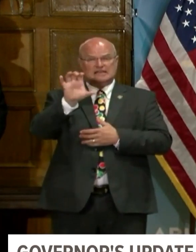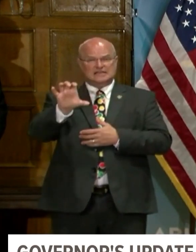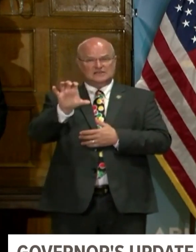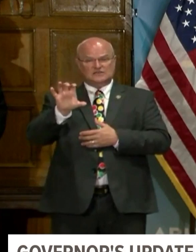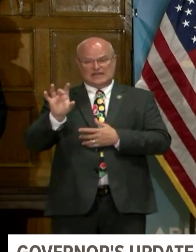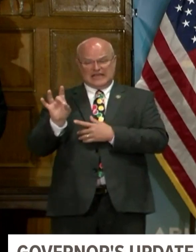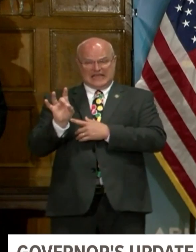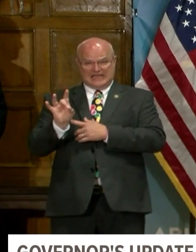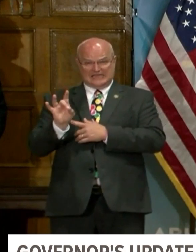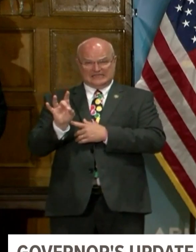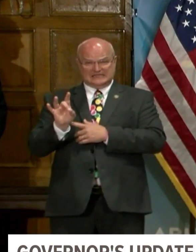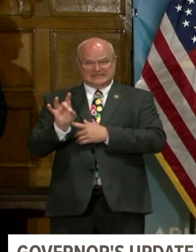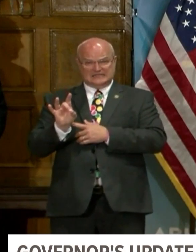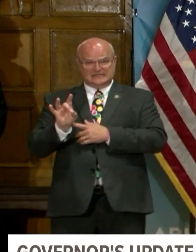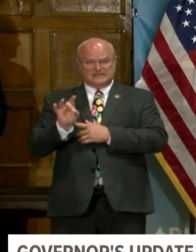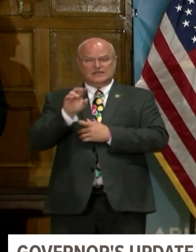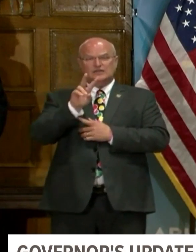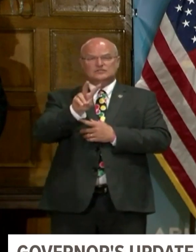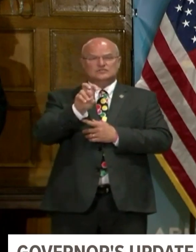29,008,